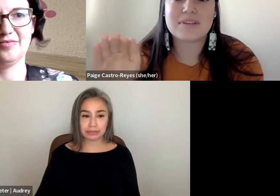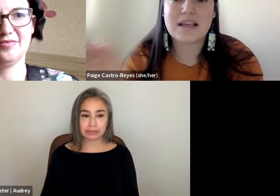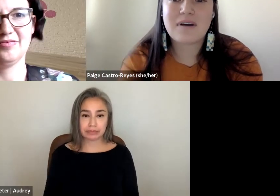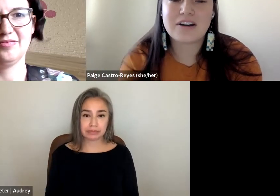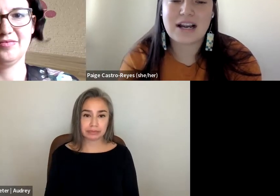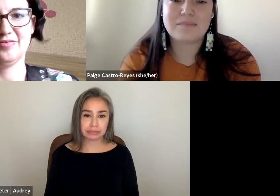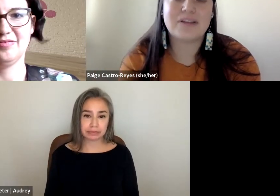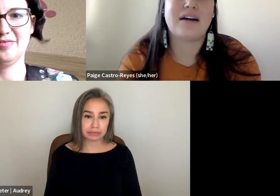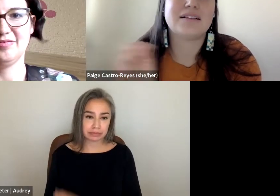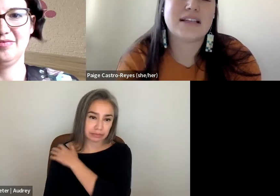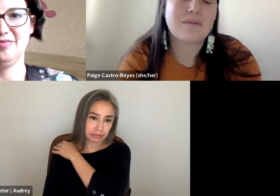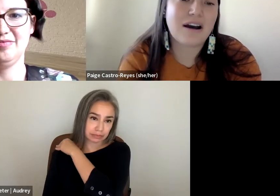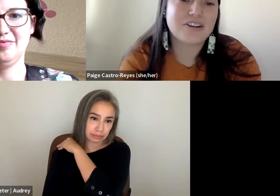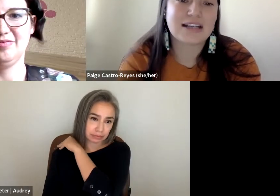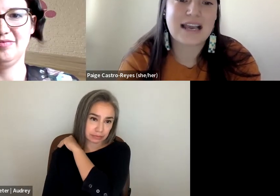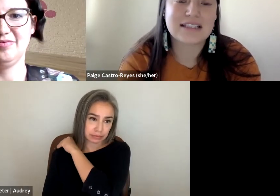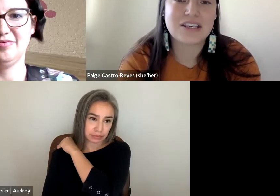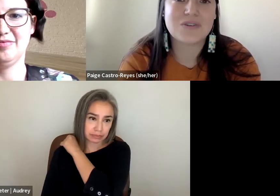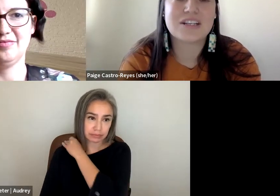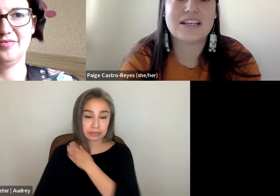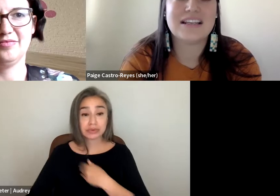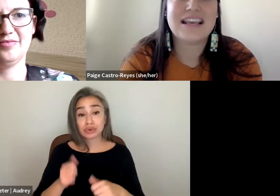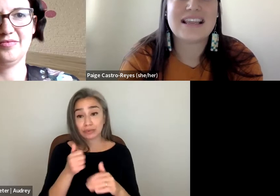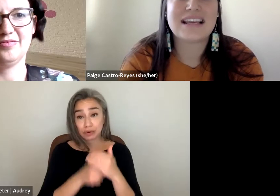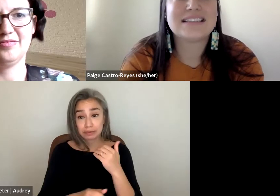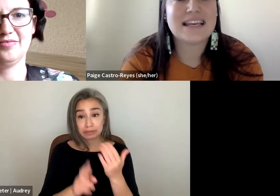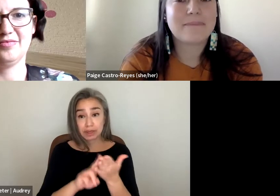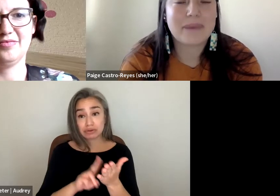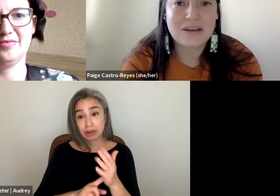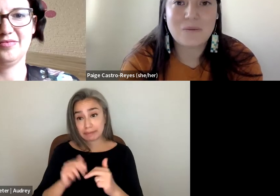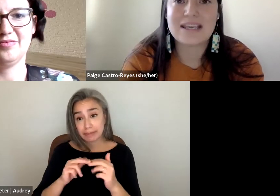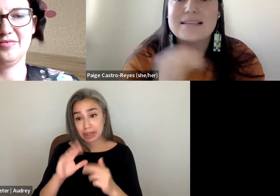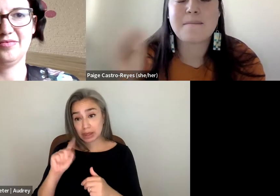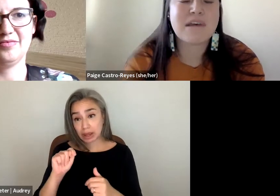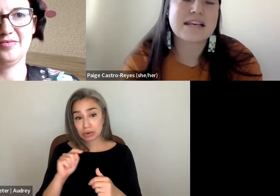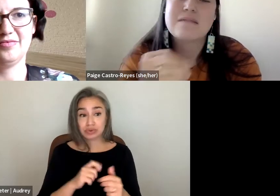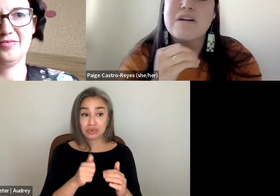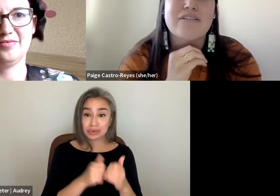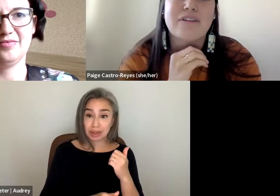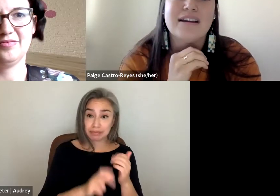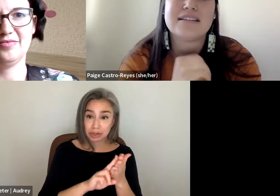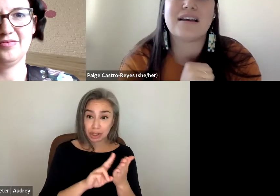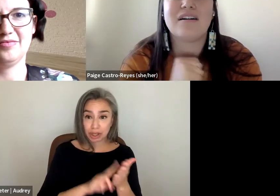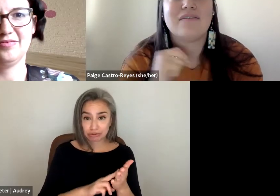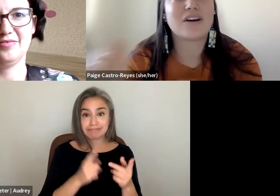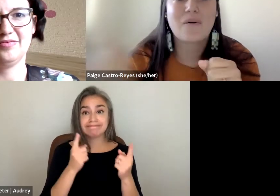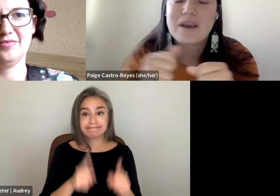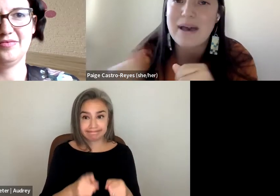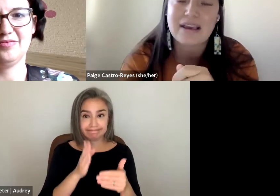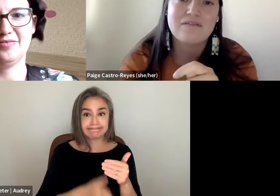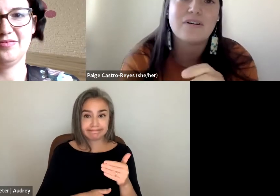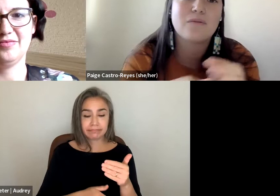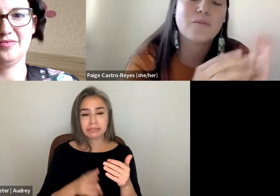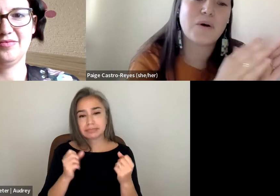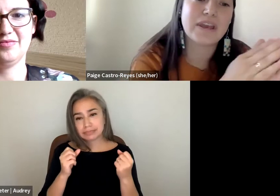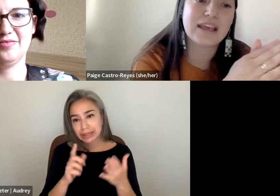So from subcontract build out to subcontract execution, that can take many weeks, many email threads of going